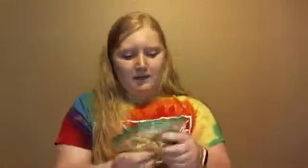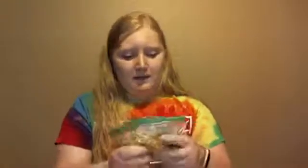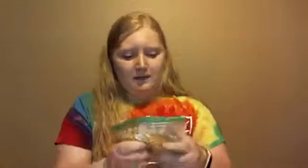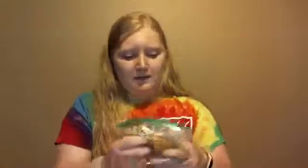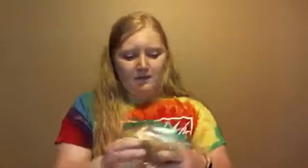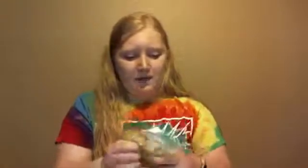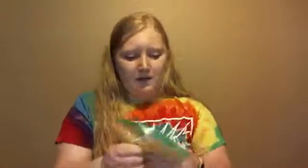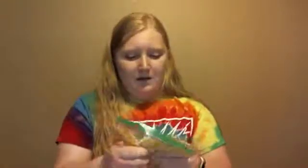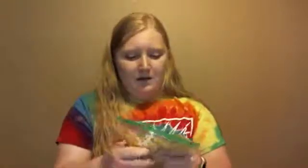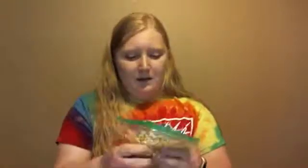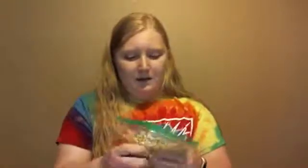feels